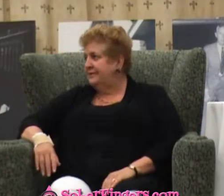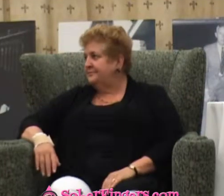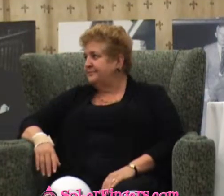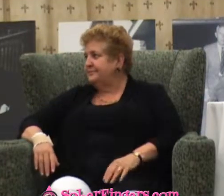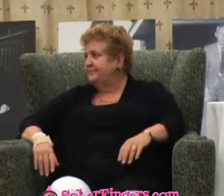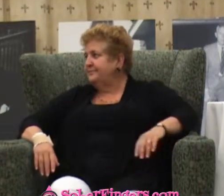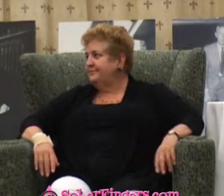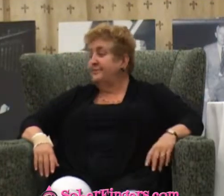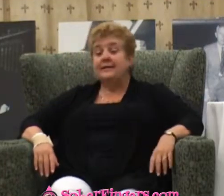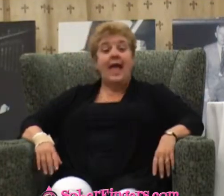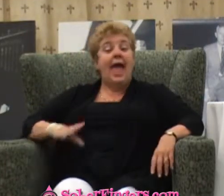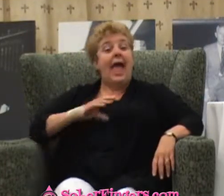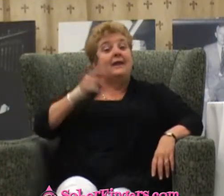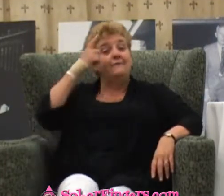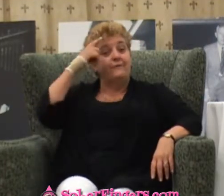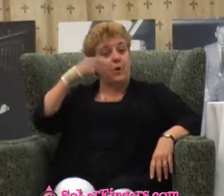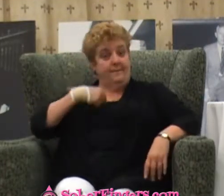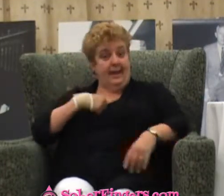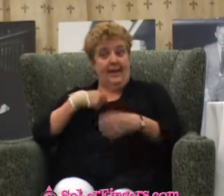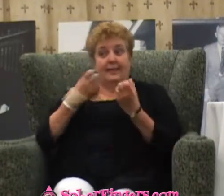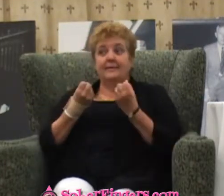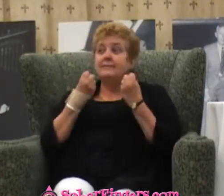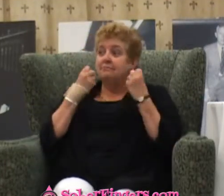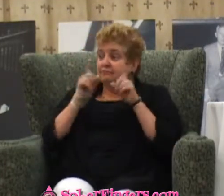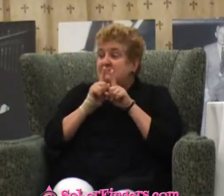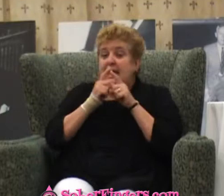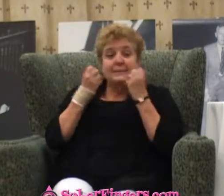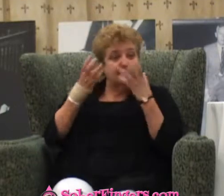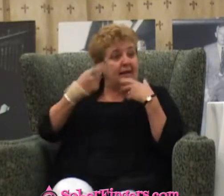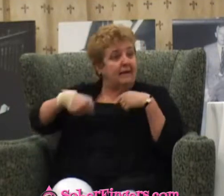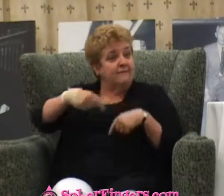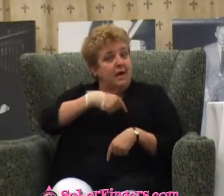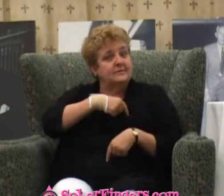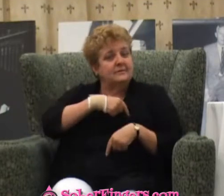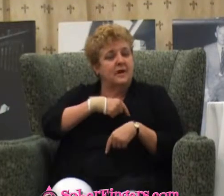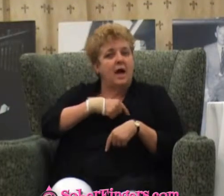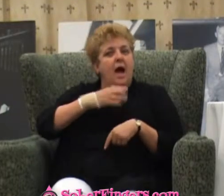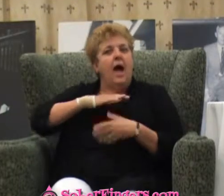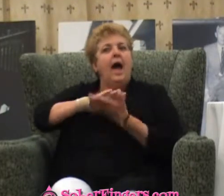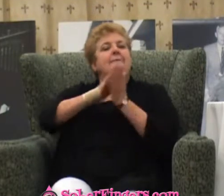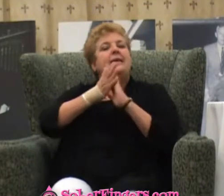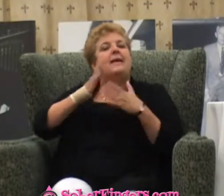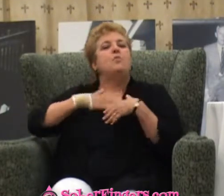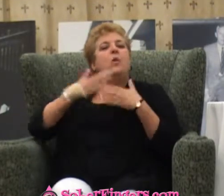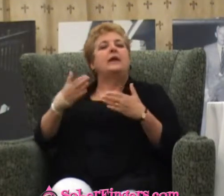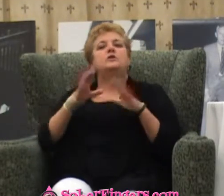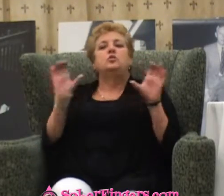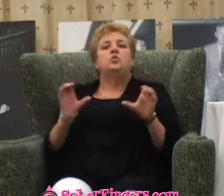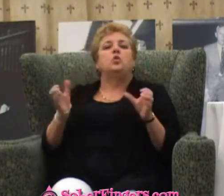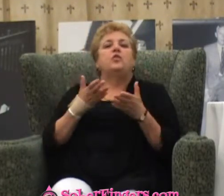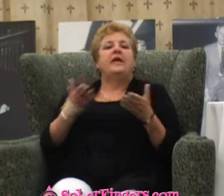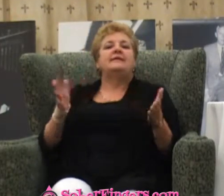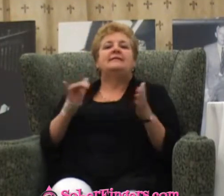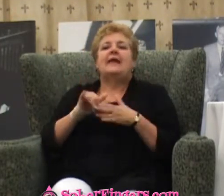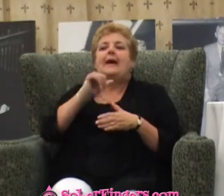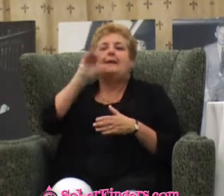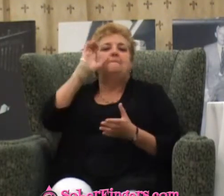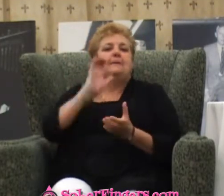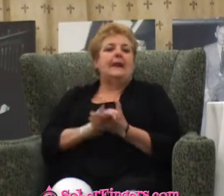And for me, like a lot of us, I became willing to take actions in Alcoholics Anonymous that I did not believe in. I was asked